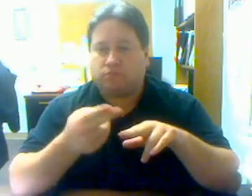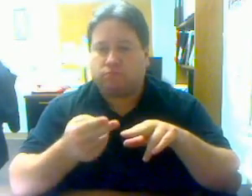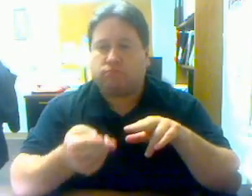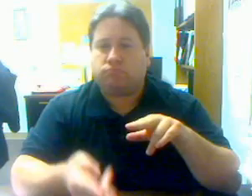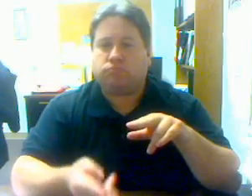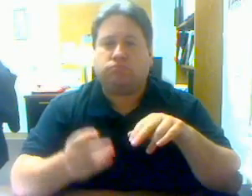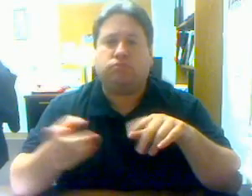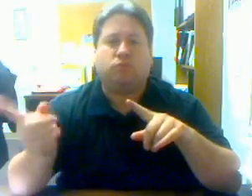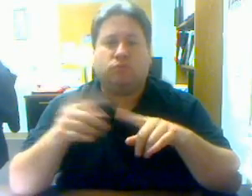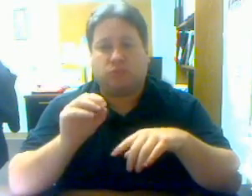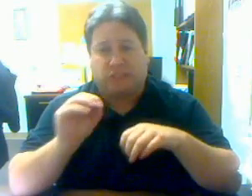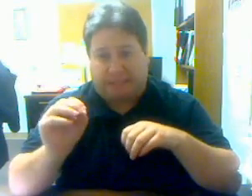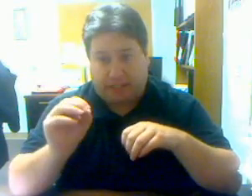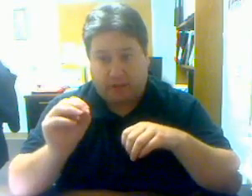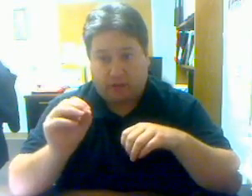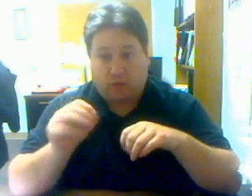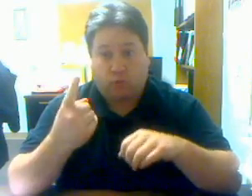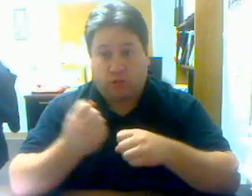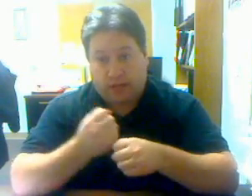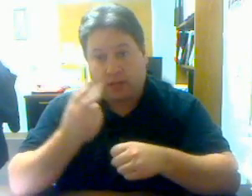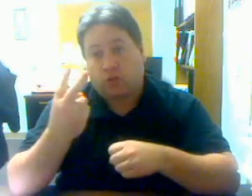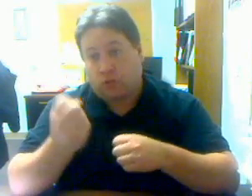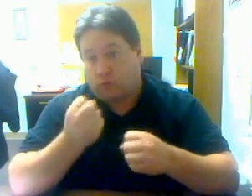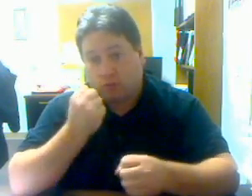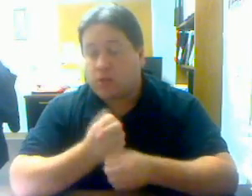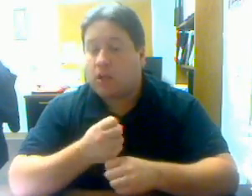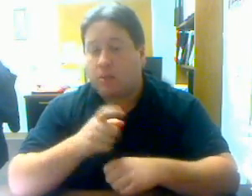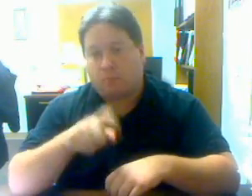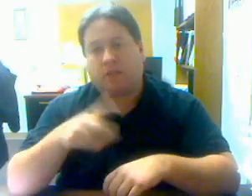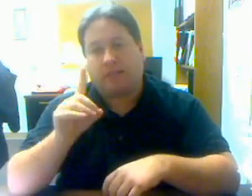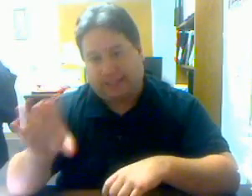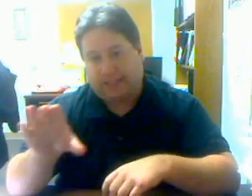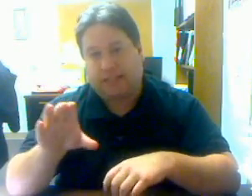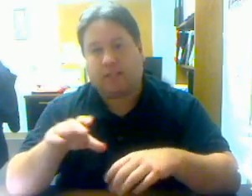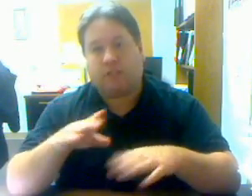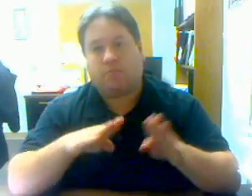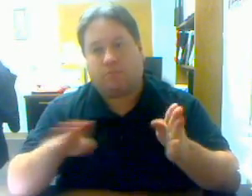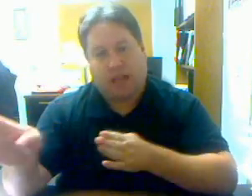person. We want to discontinue the plan to remove those restrictions in place on the person.